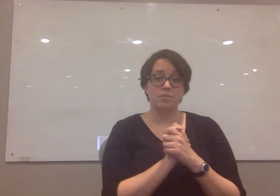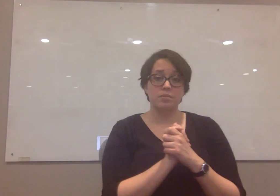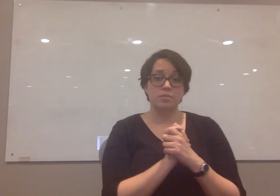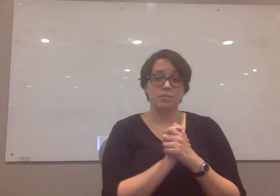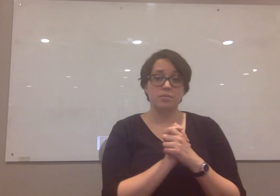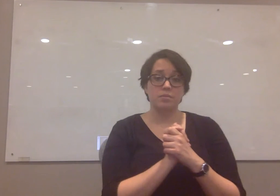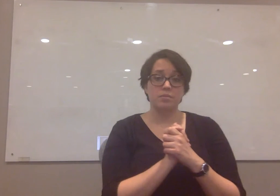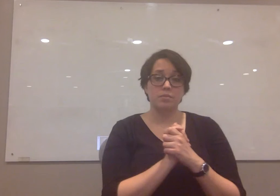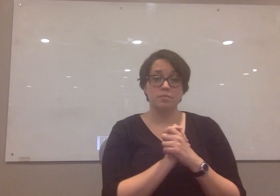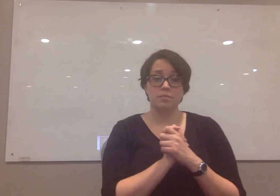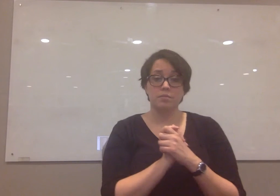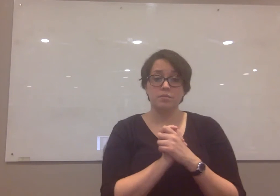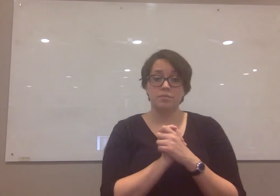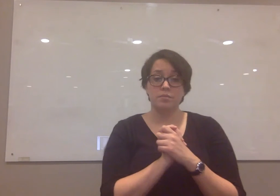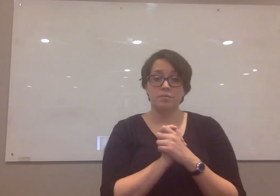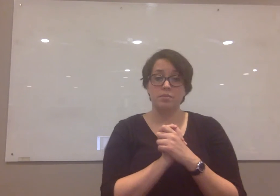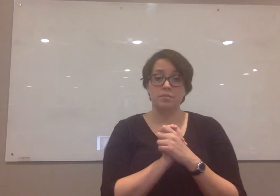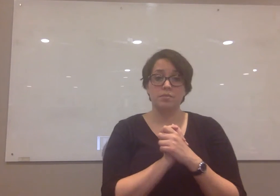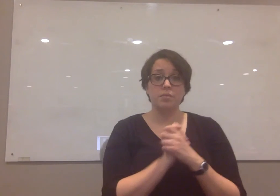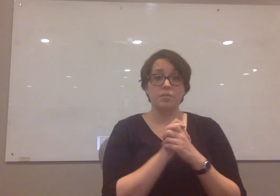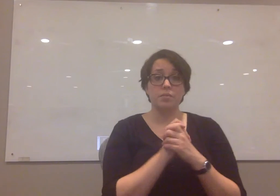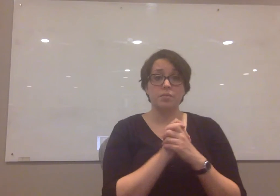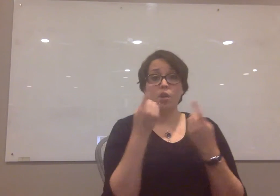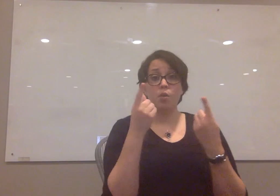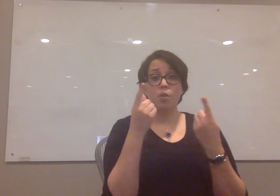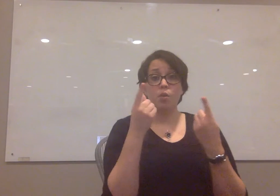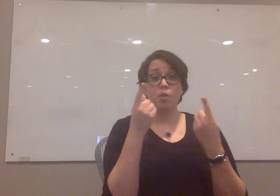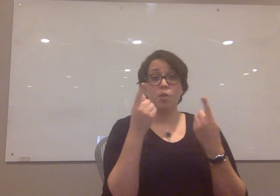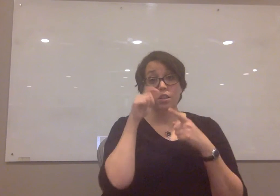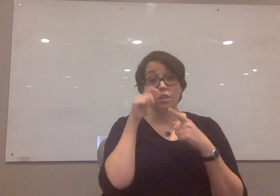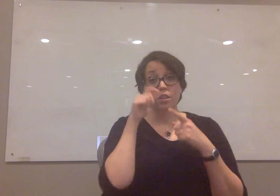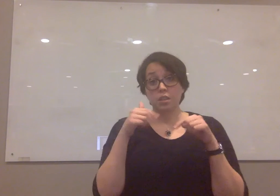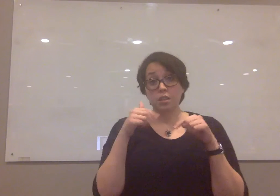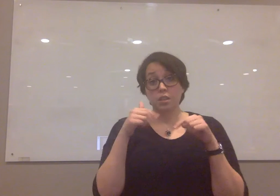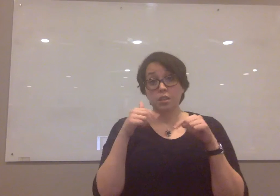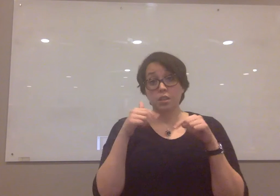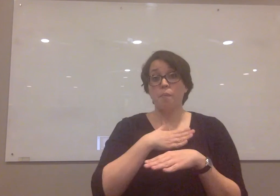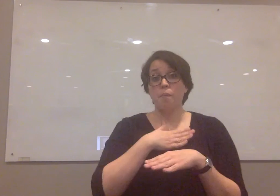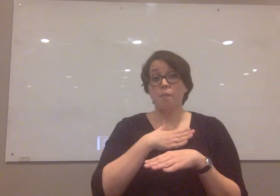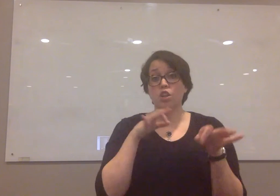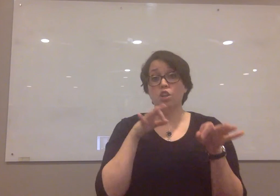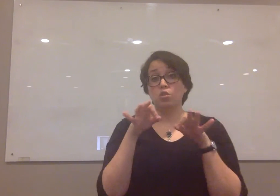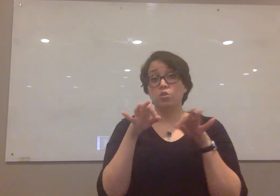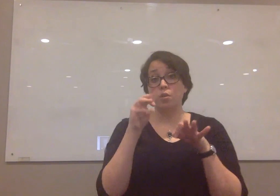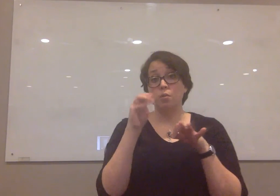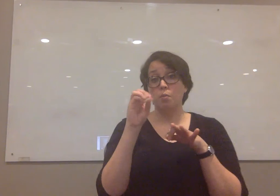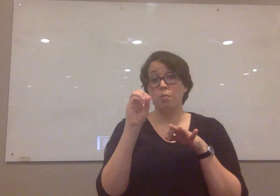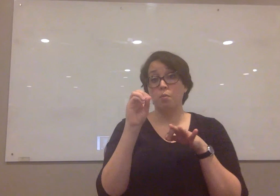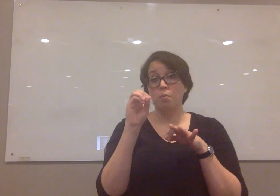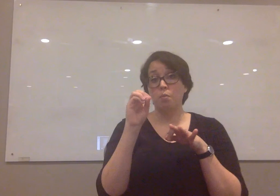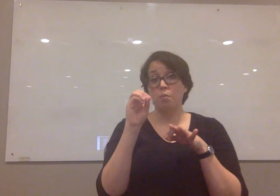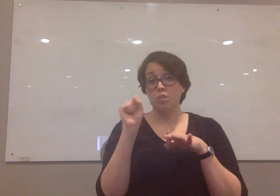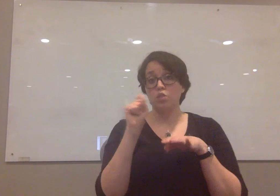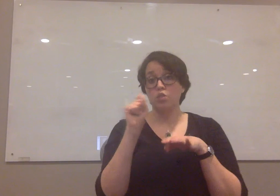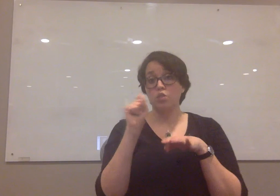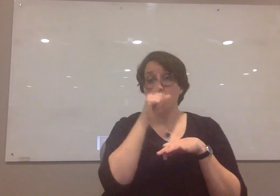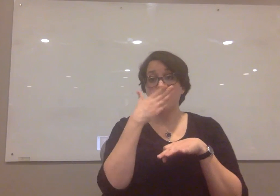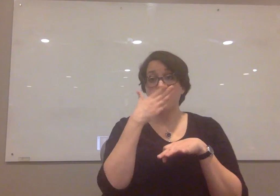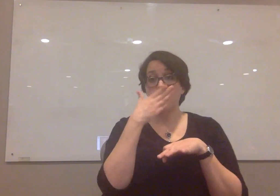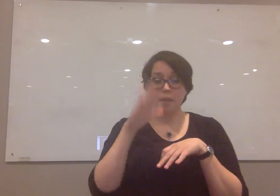Hey, for anyone who listens to this afterwards, my description of monads is really horrible, and I'm sorry I ever